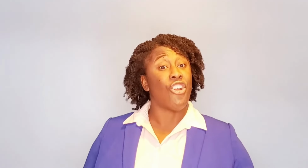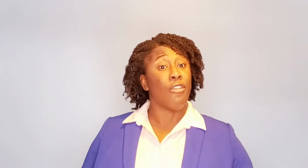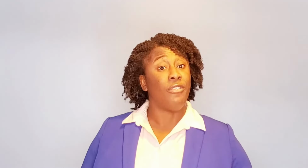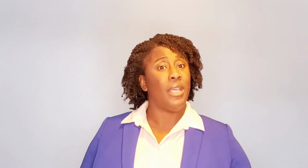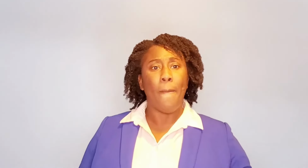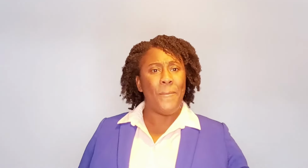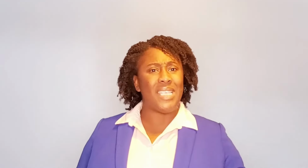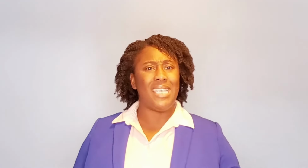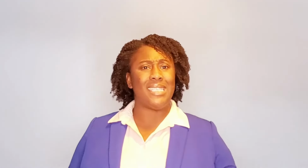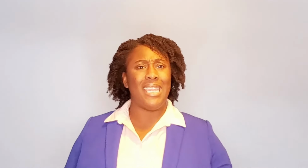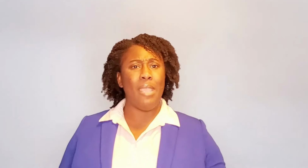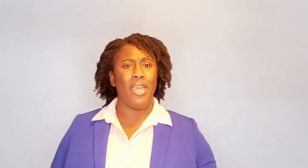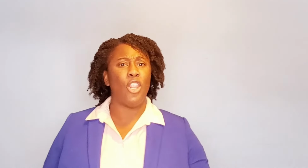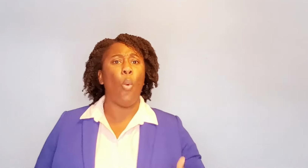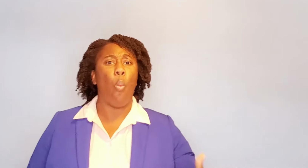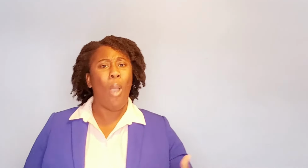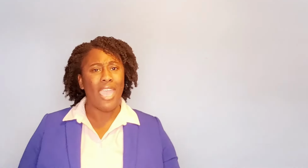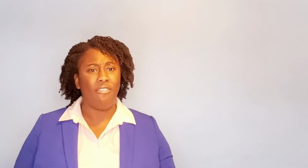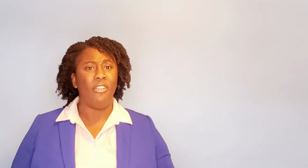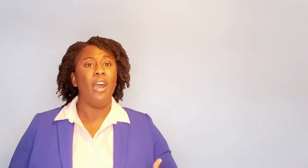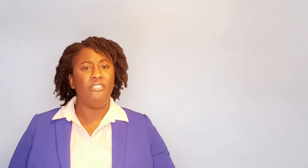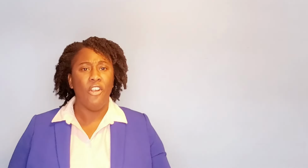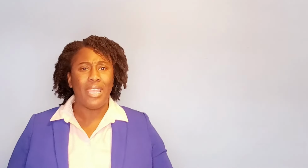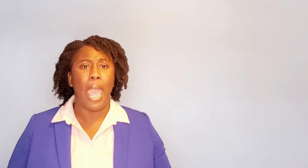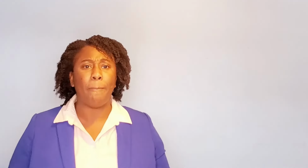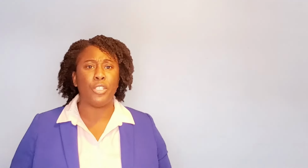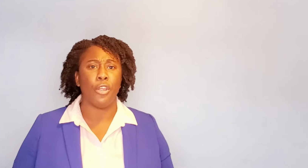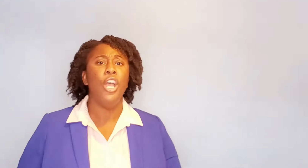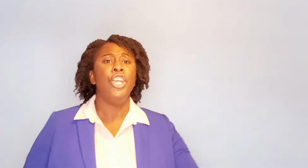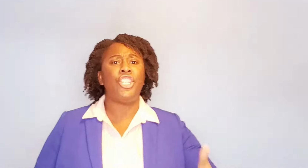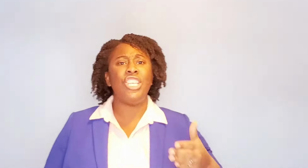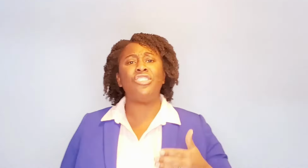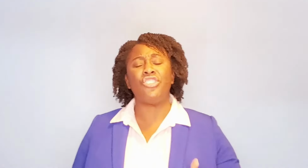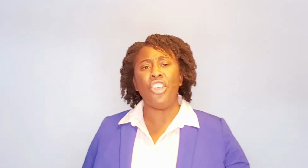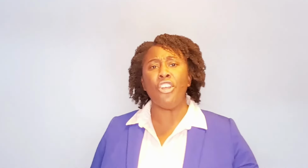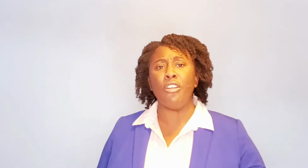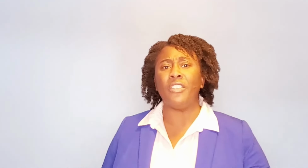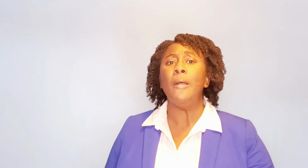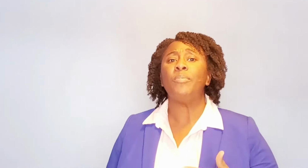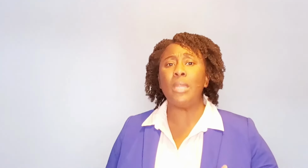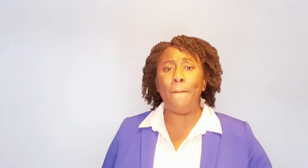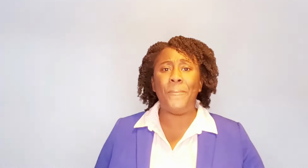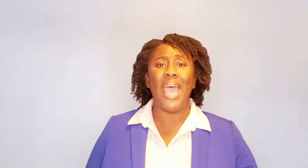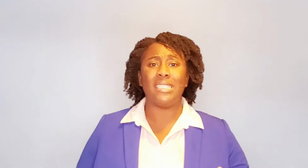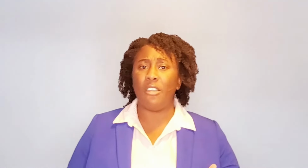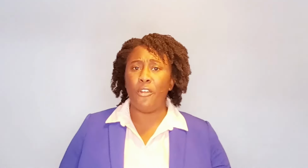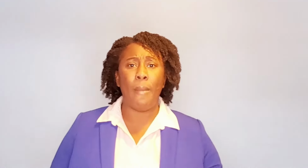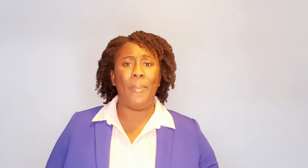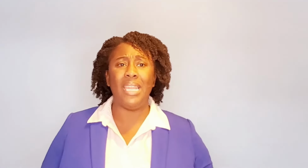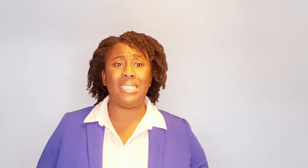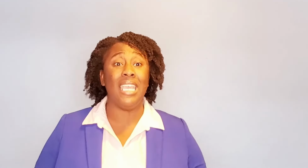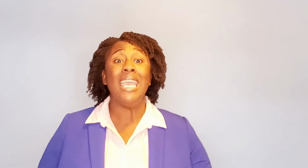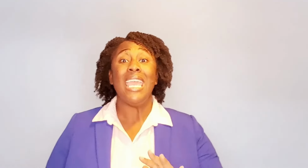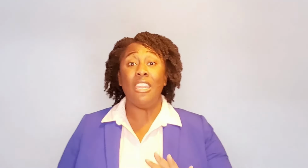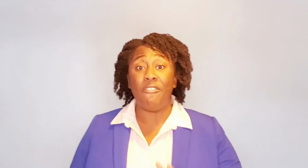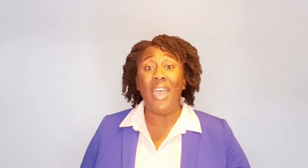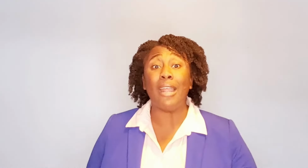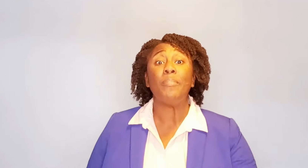served Mrs. Naaman, the wife of her captor. She served to the best of her ability. In fact, she